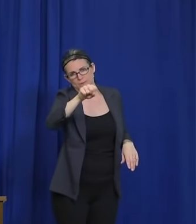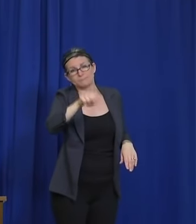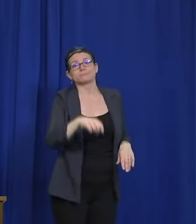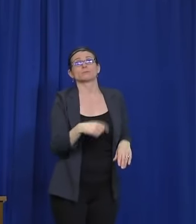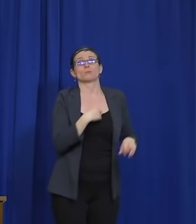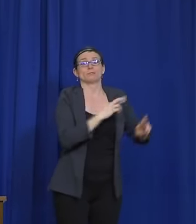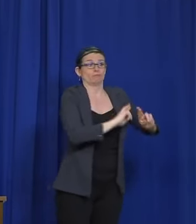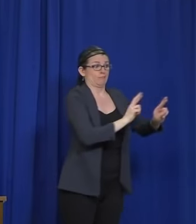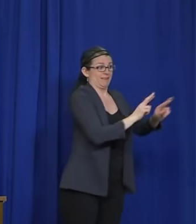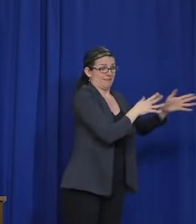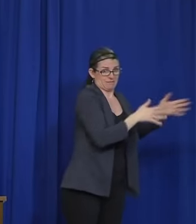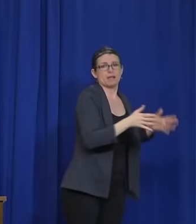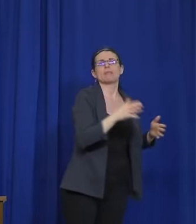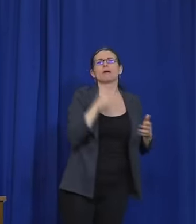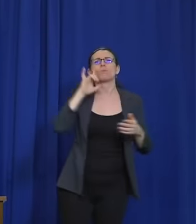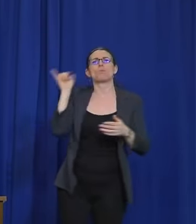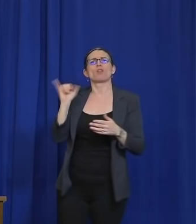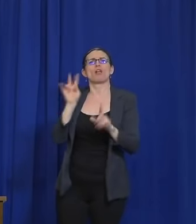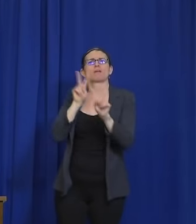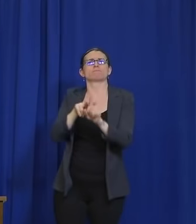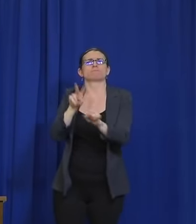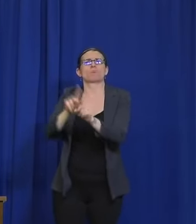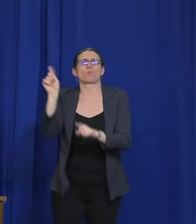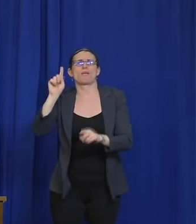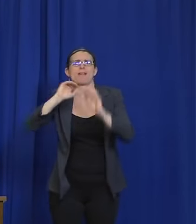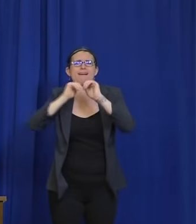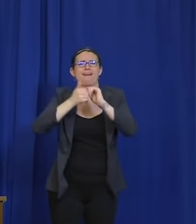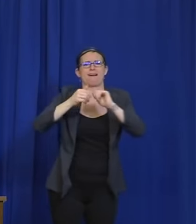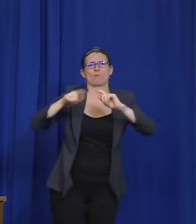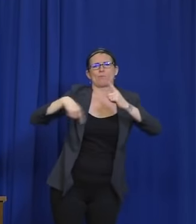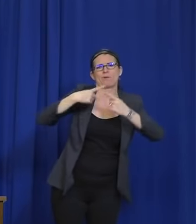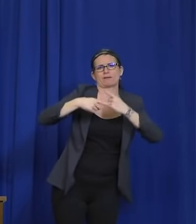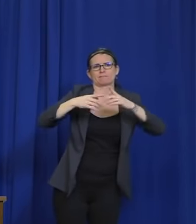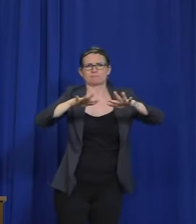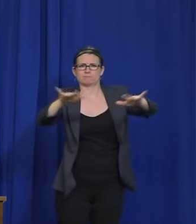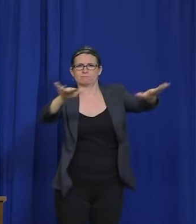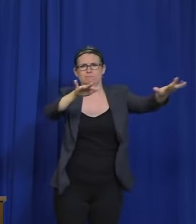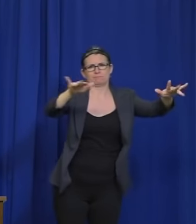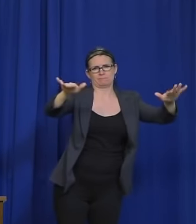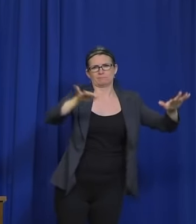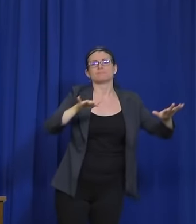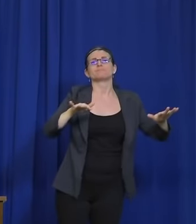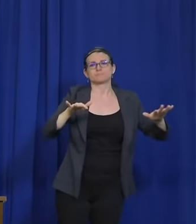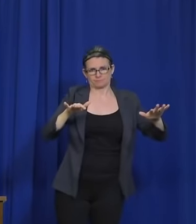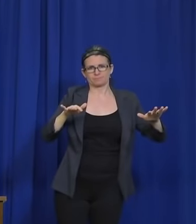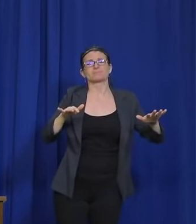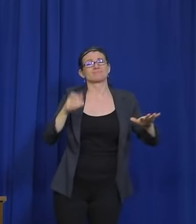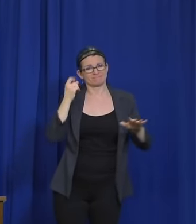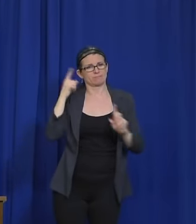been a leader in universal testing in long-term care facilities. So thank you for that.